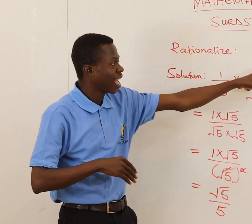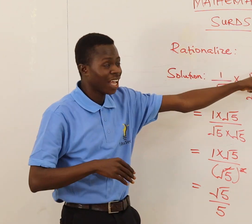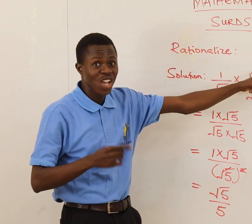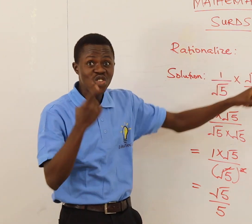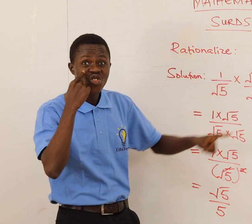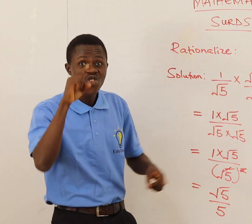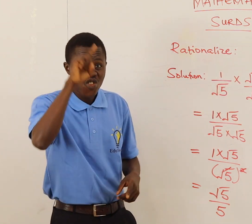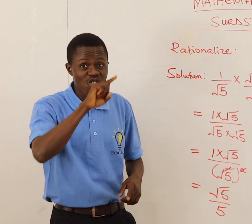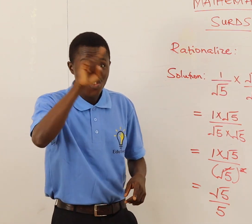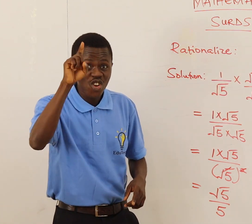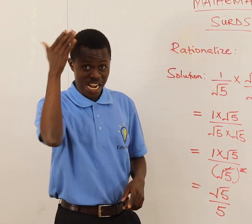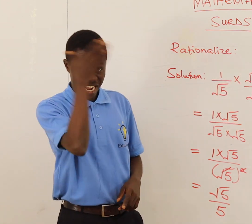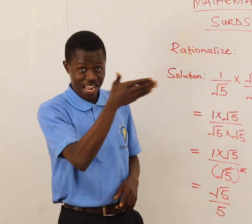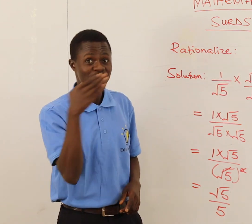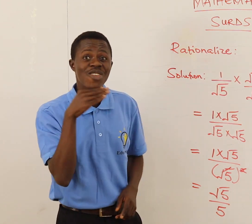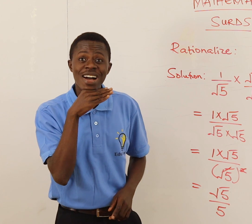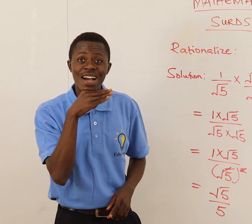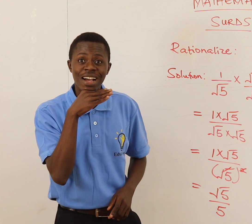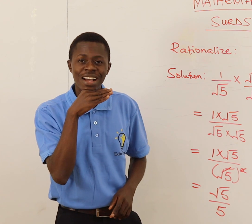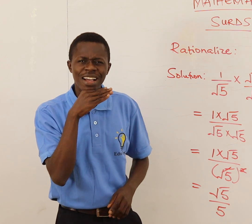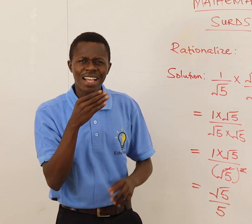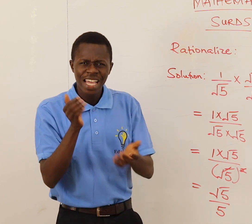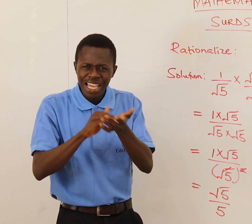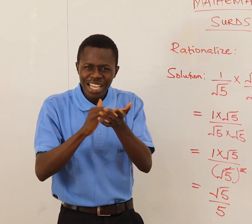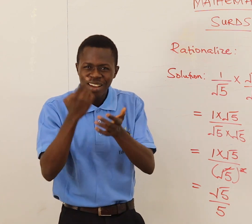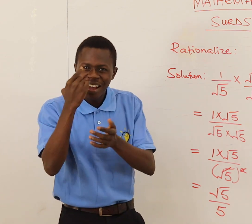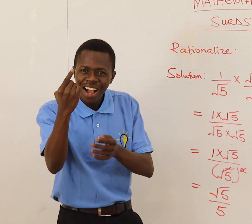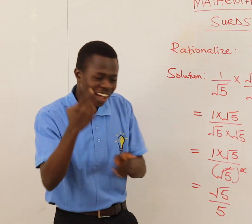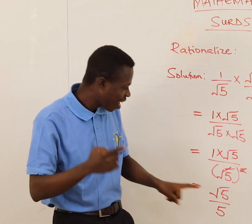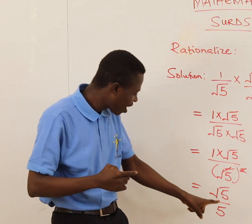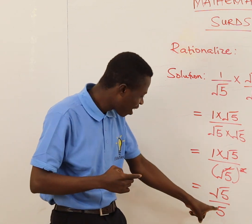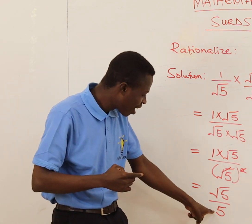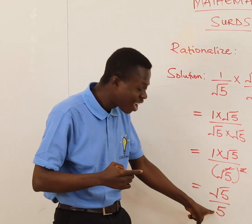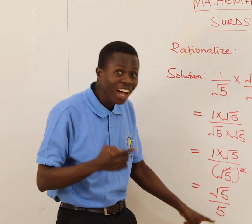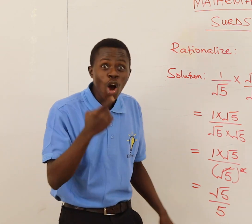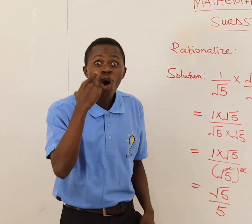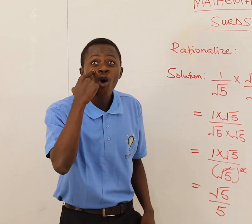Now, can you see when we compare our answer to the